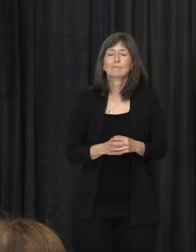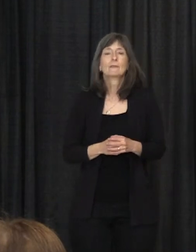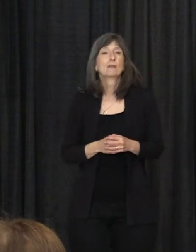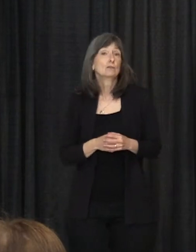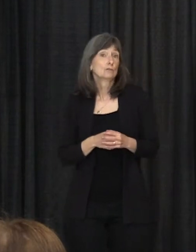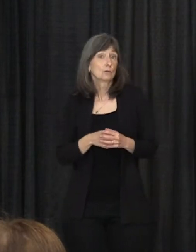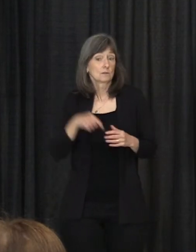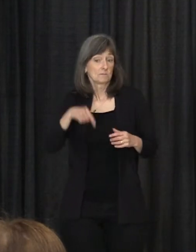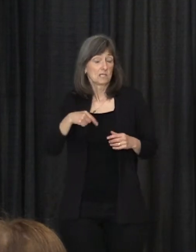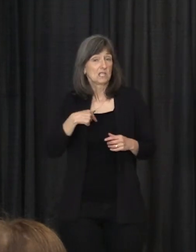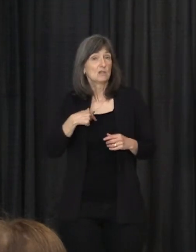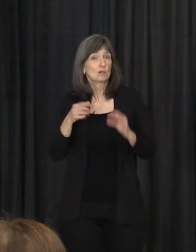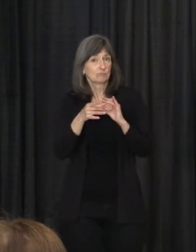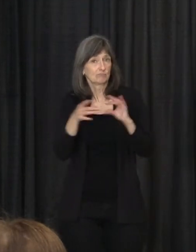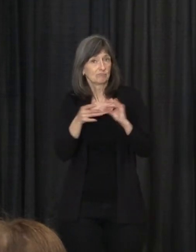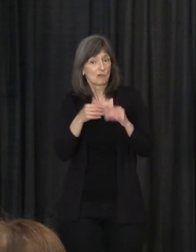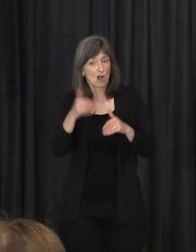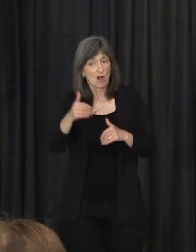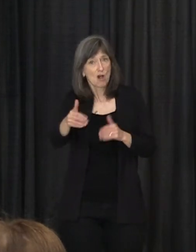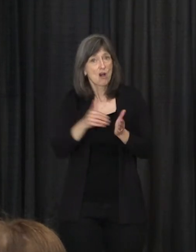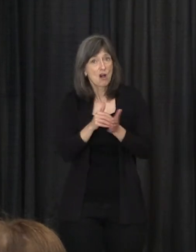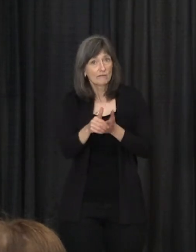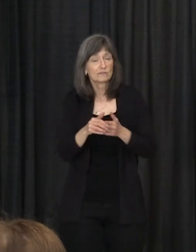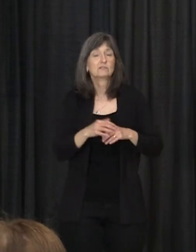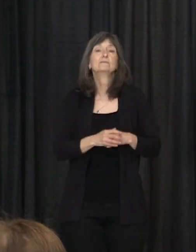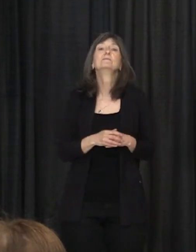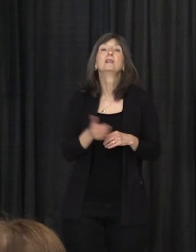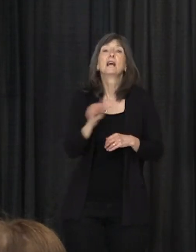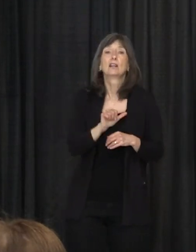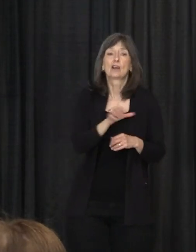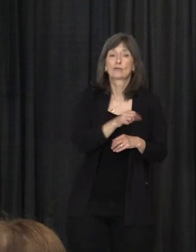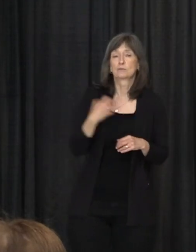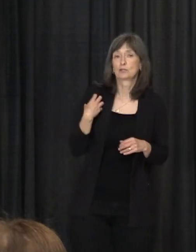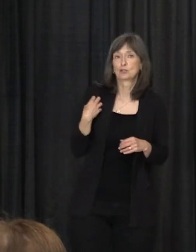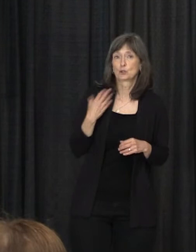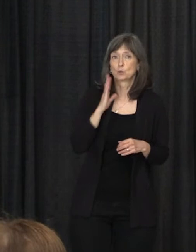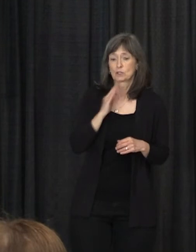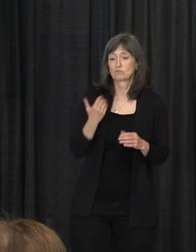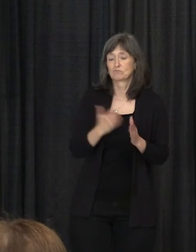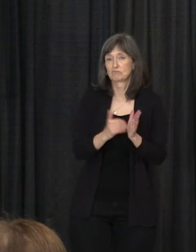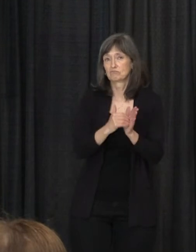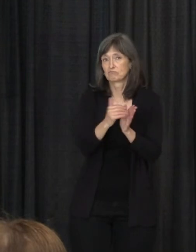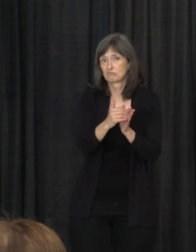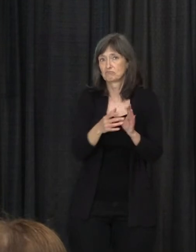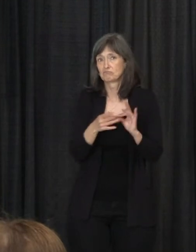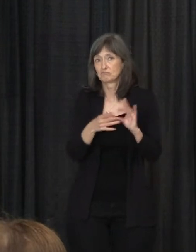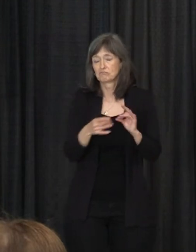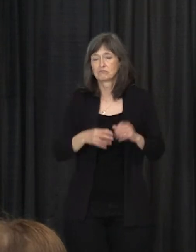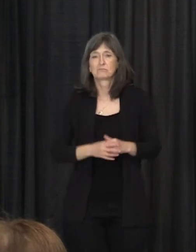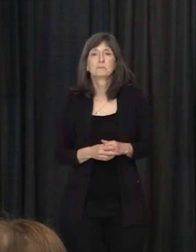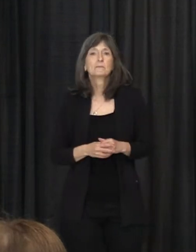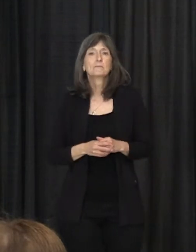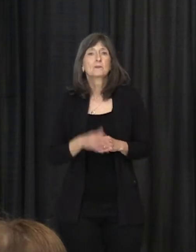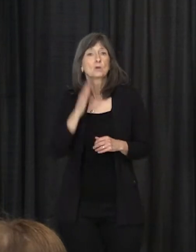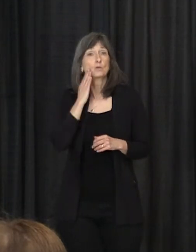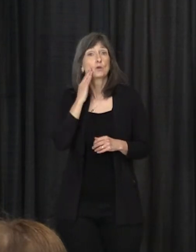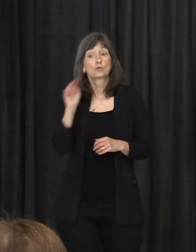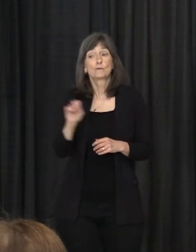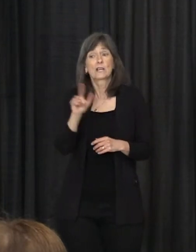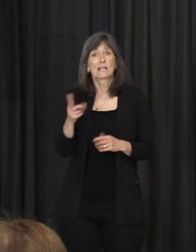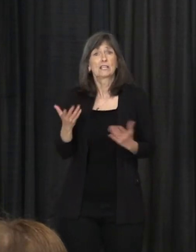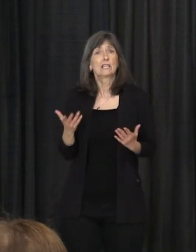this from myself and Minister Byrne. We know that Newfoundland and Labrador offers a high quality of life